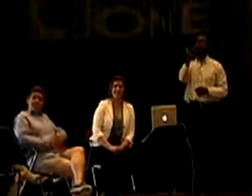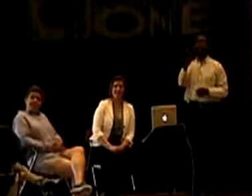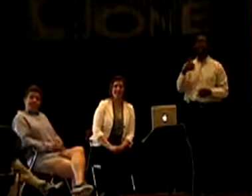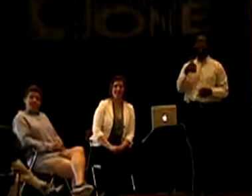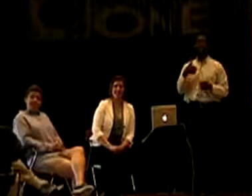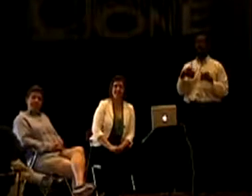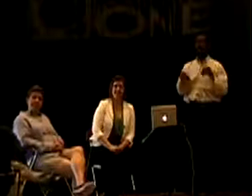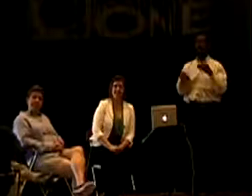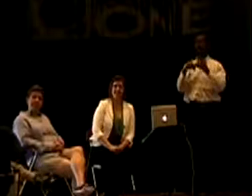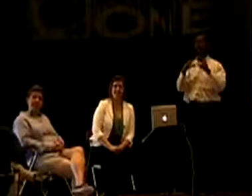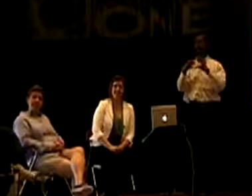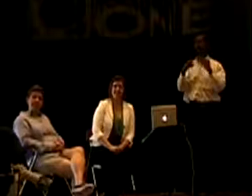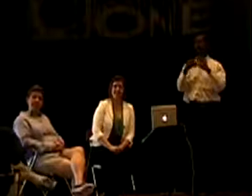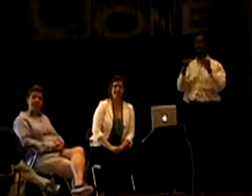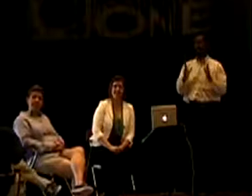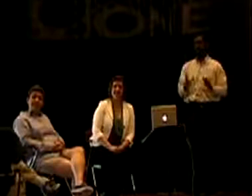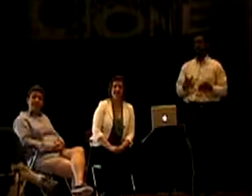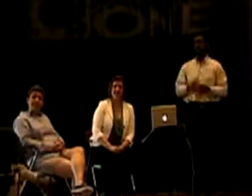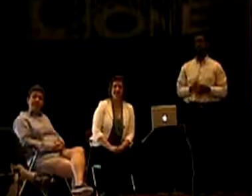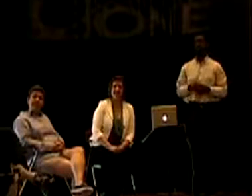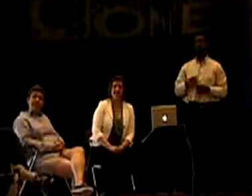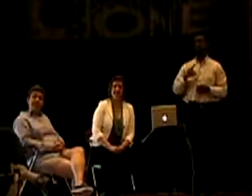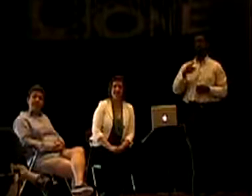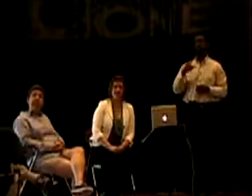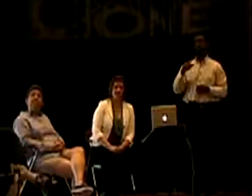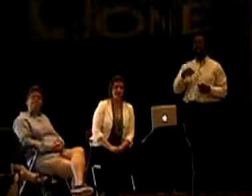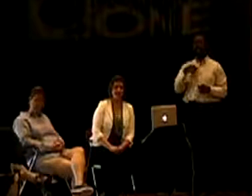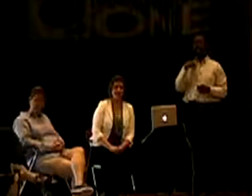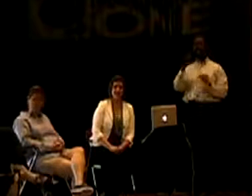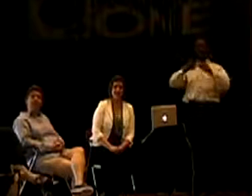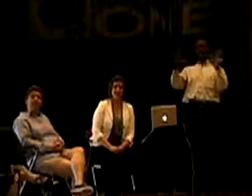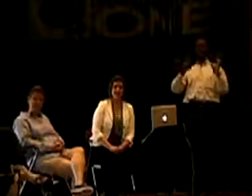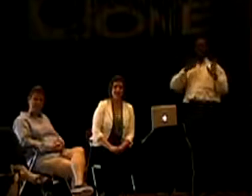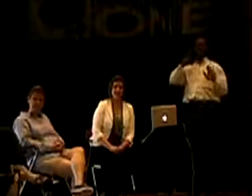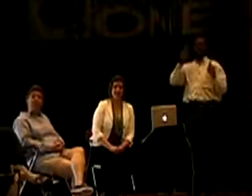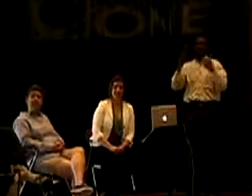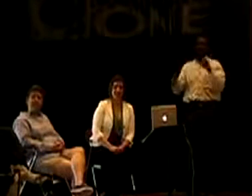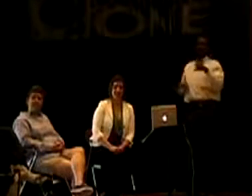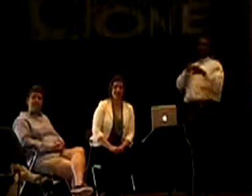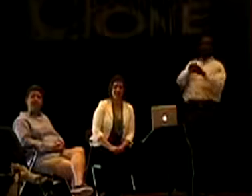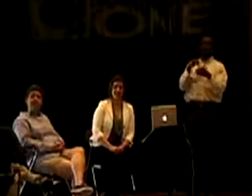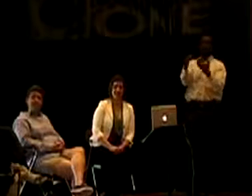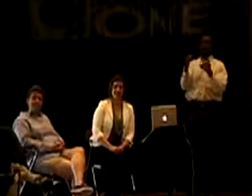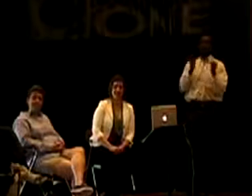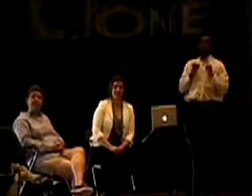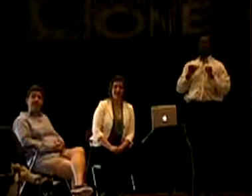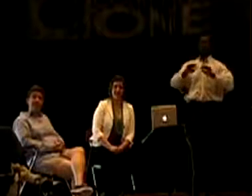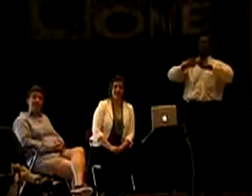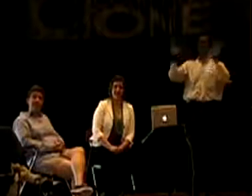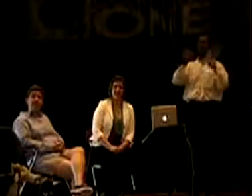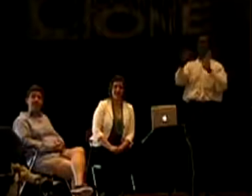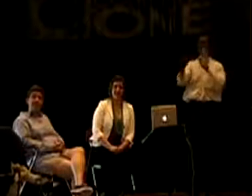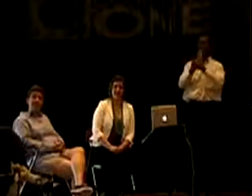I have a comment to add. It was obvious that deaf people were involved in this production. I could tell from the first